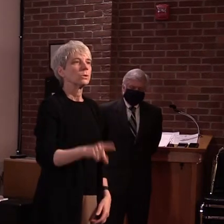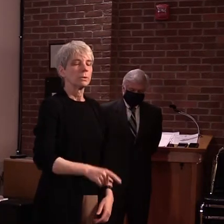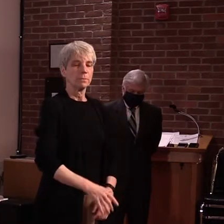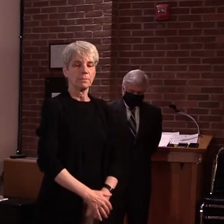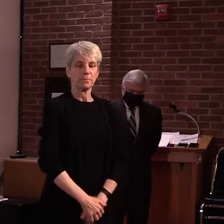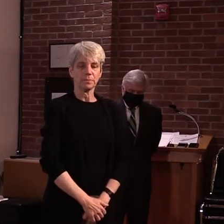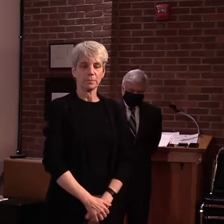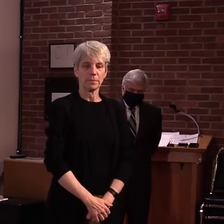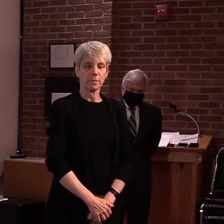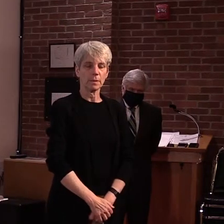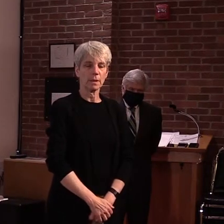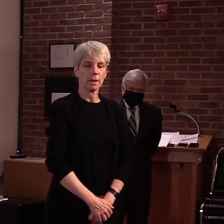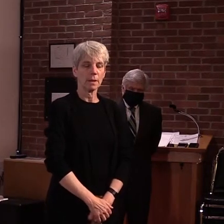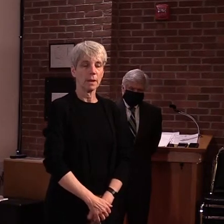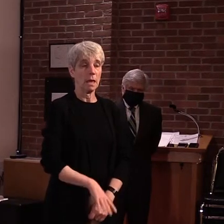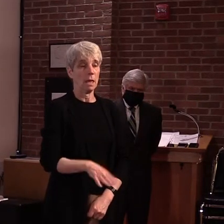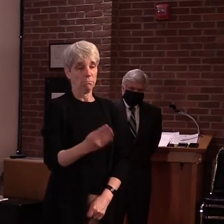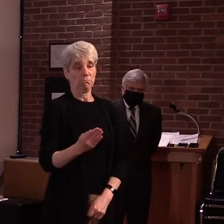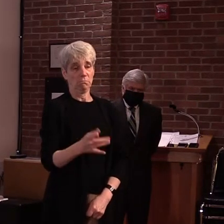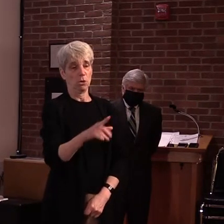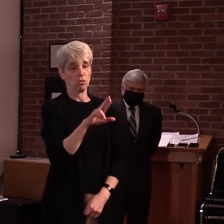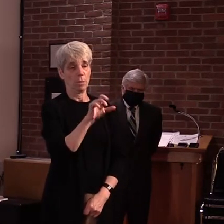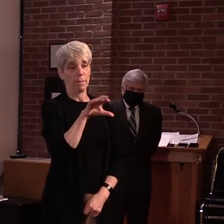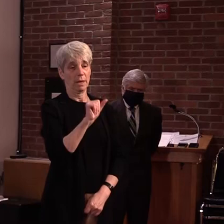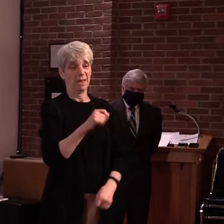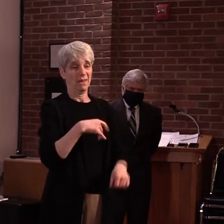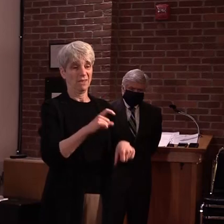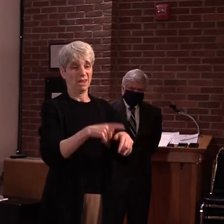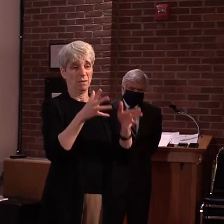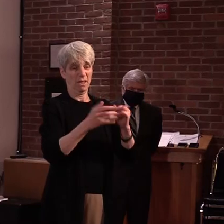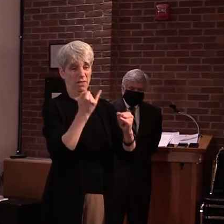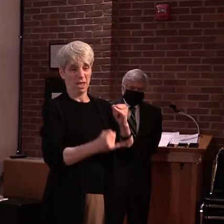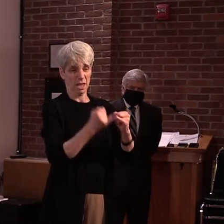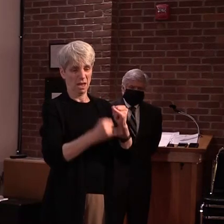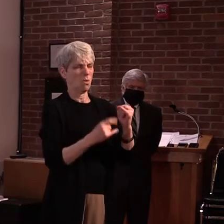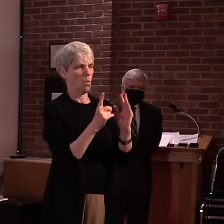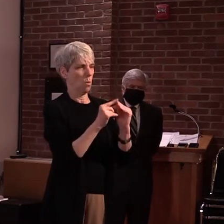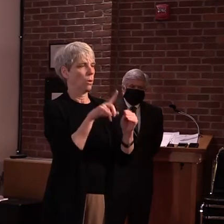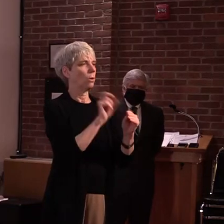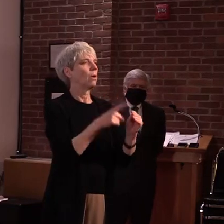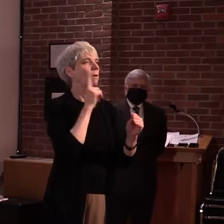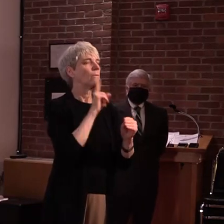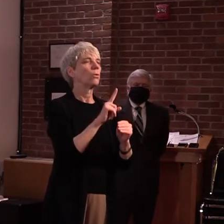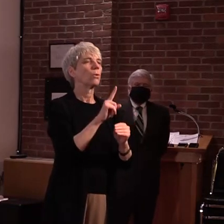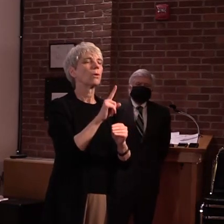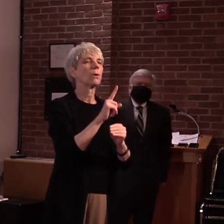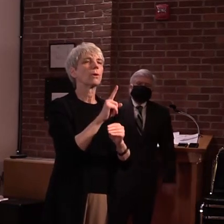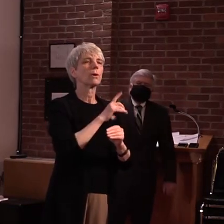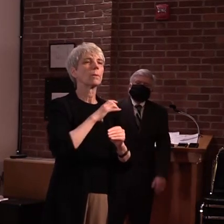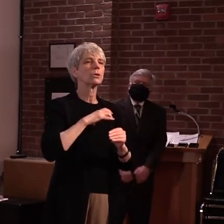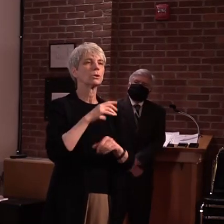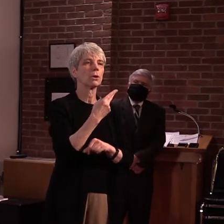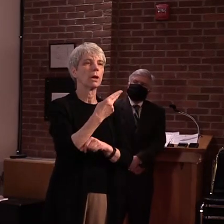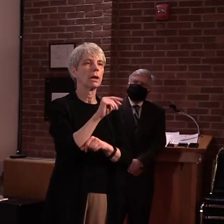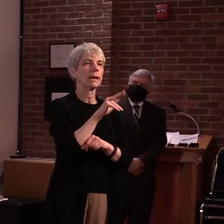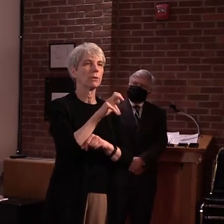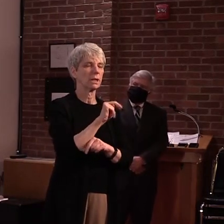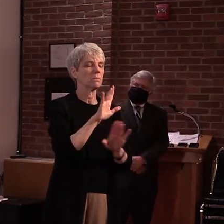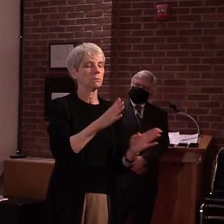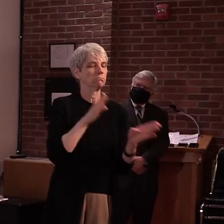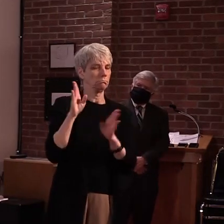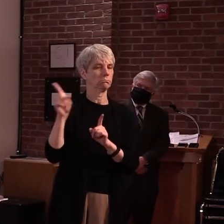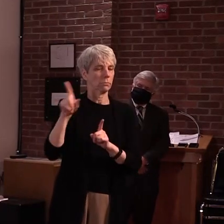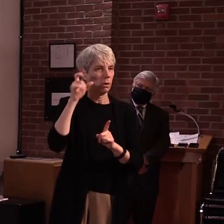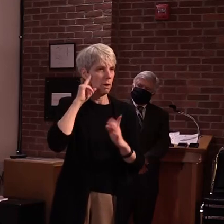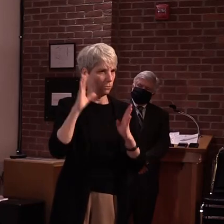Business Magazine. Hi, Rebecca. If there's time at the end, I have a question for Michael Harrington. But for the governor, it sounds like the disappointment